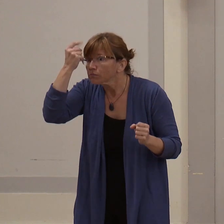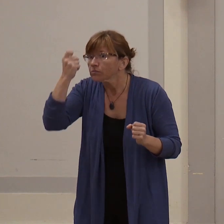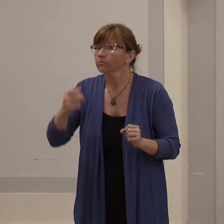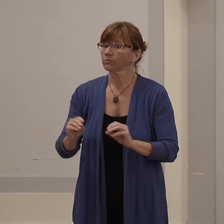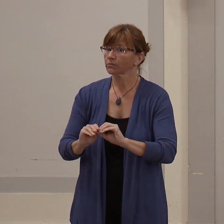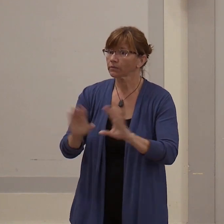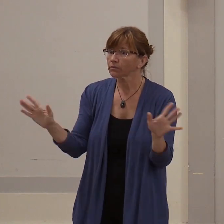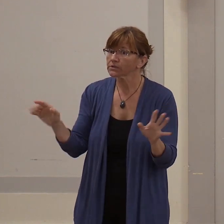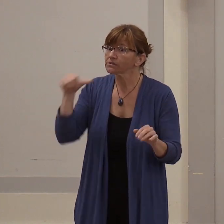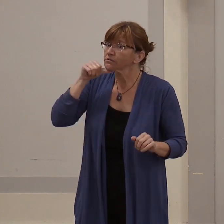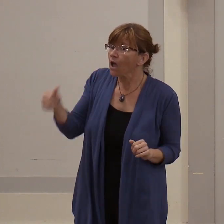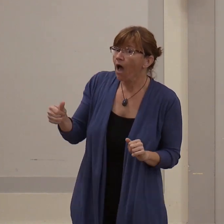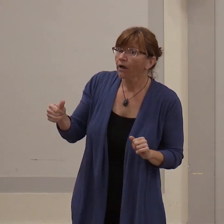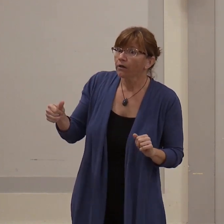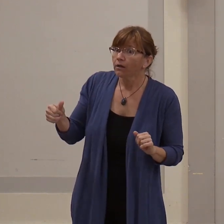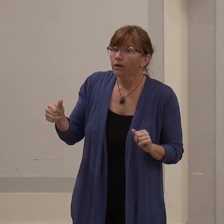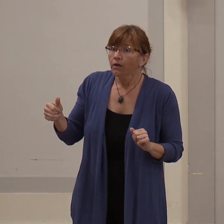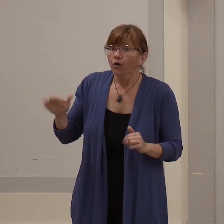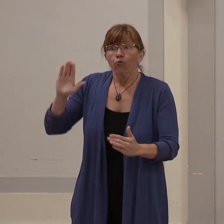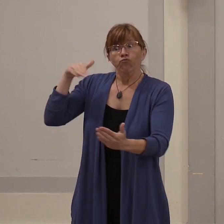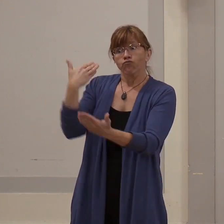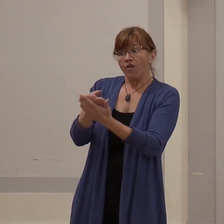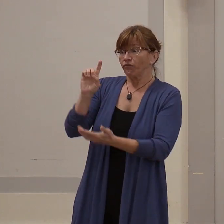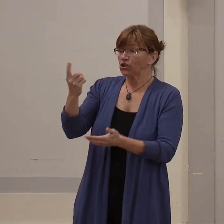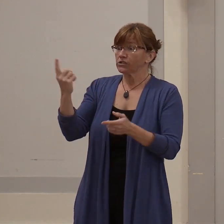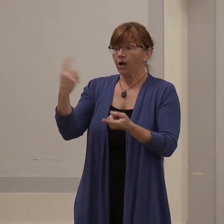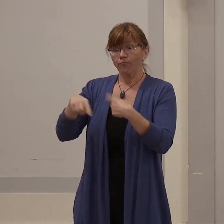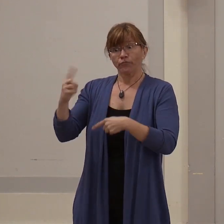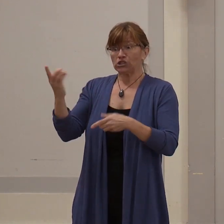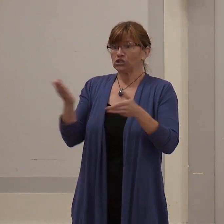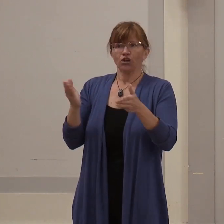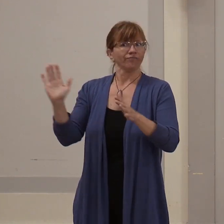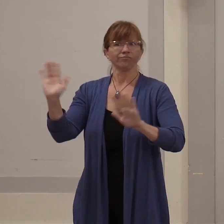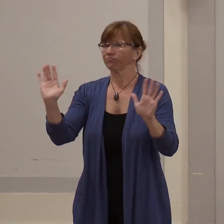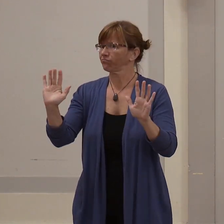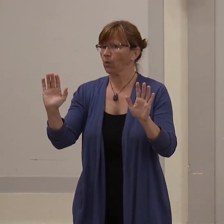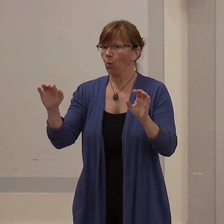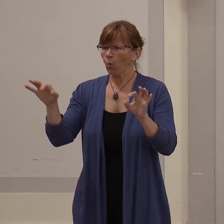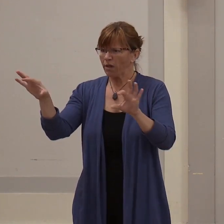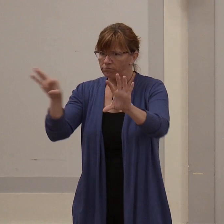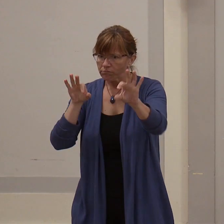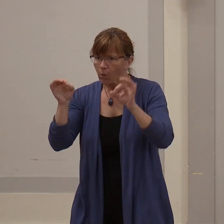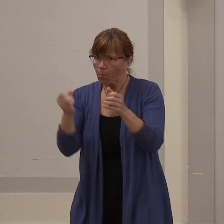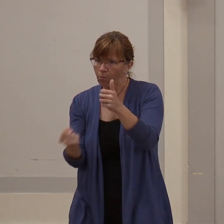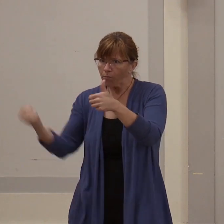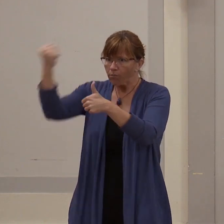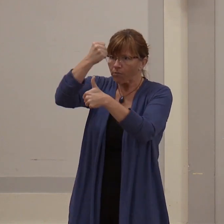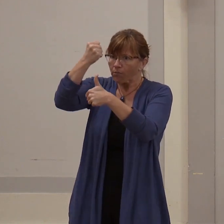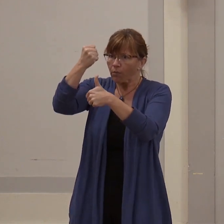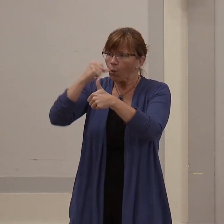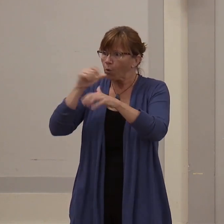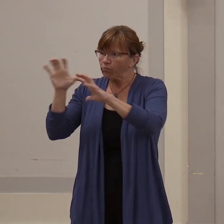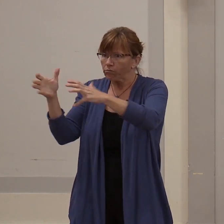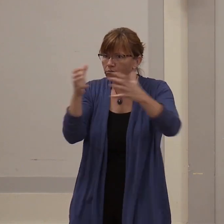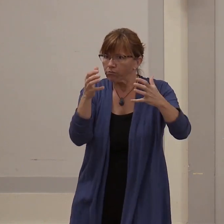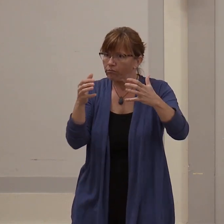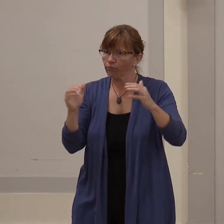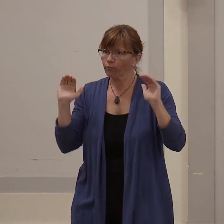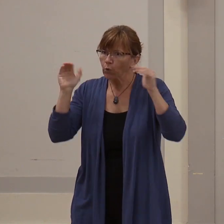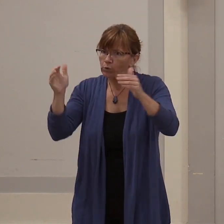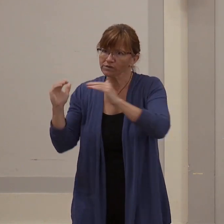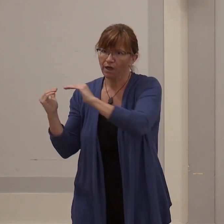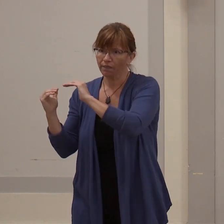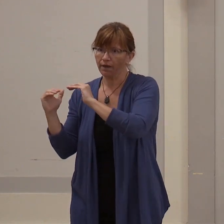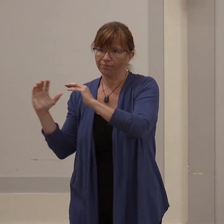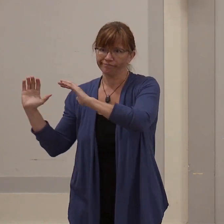served. We continue to have limited quantities of vaccine supply and focus our efforts and attention on vaccinating those